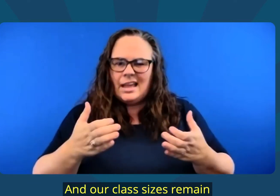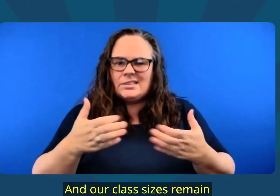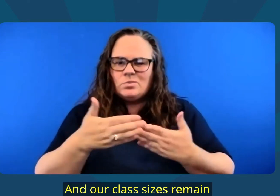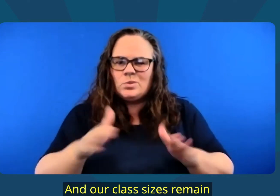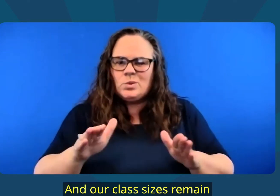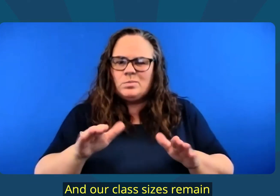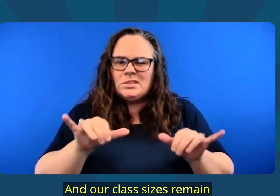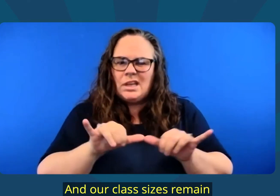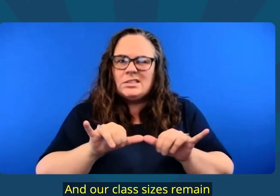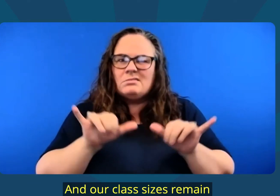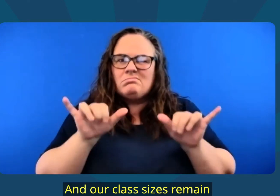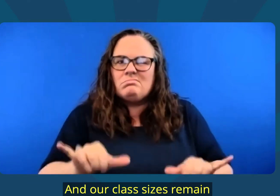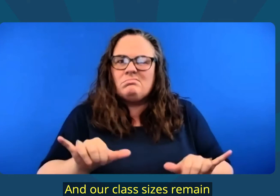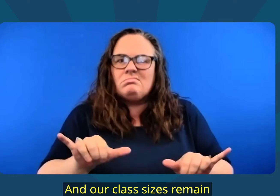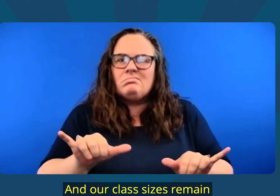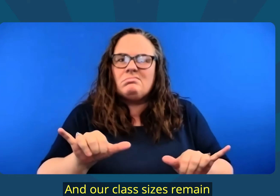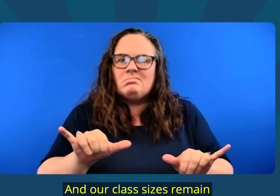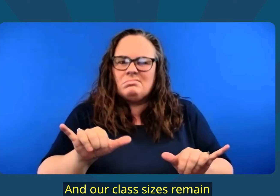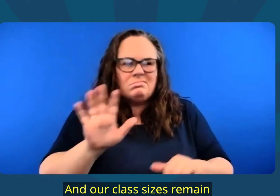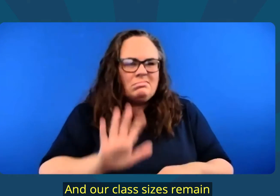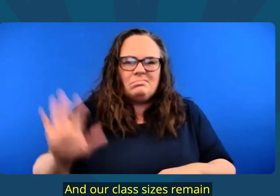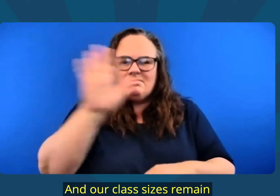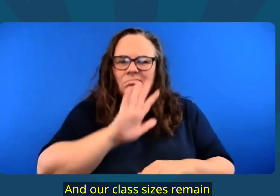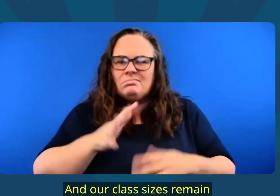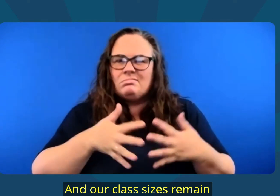class sizes remain among the nation's highest.